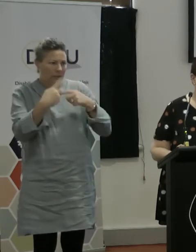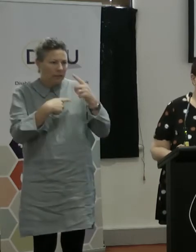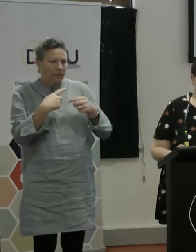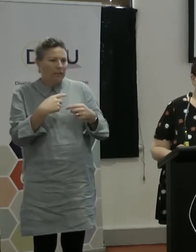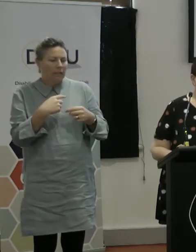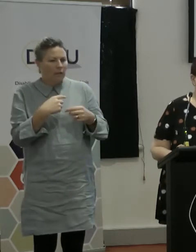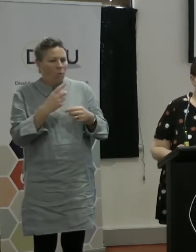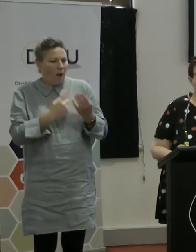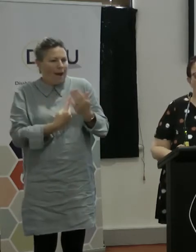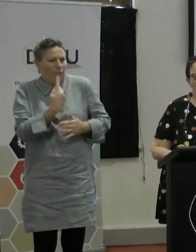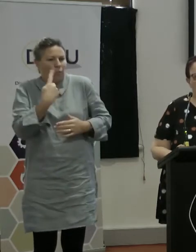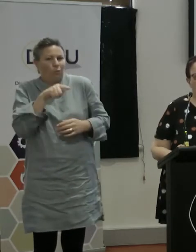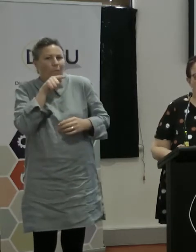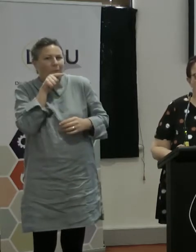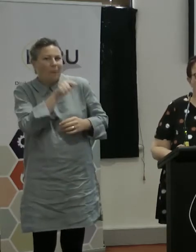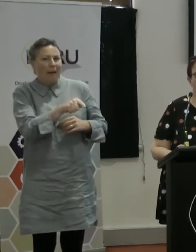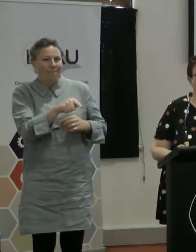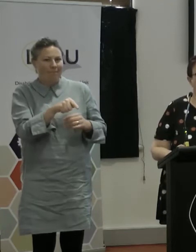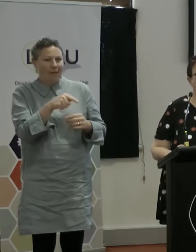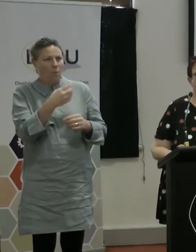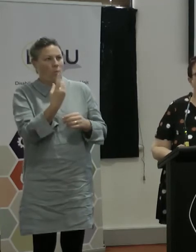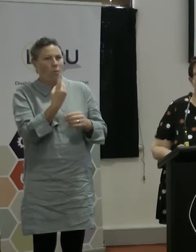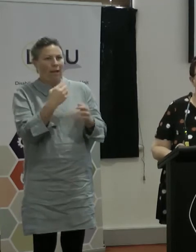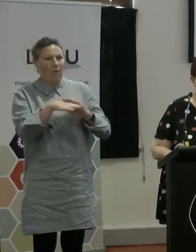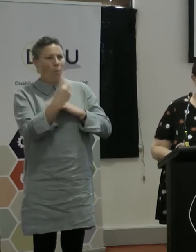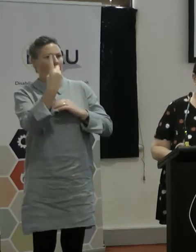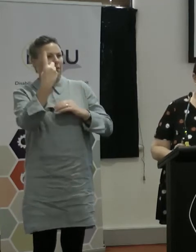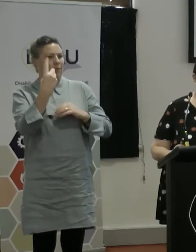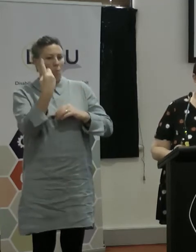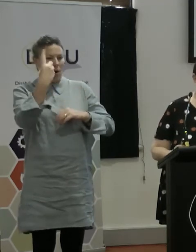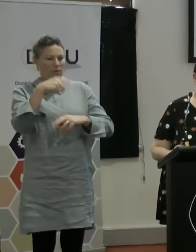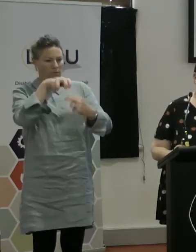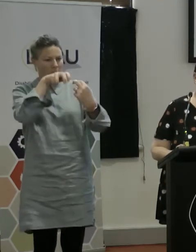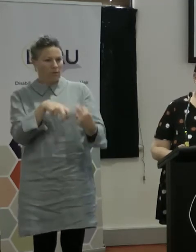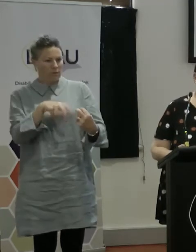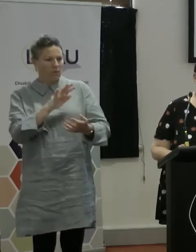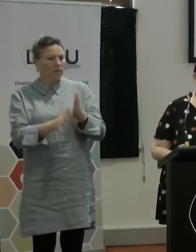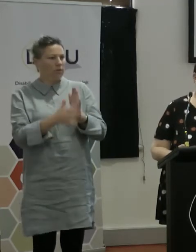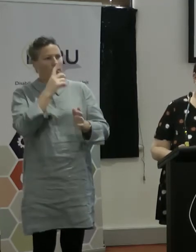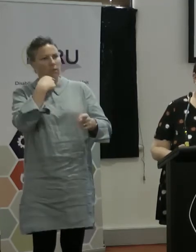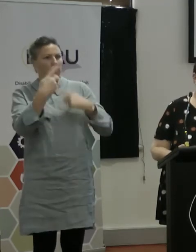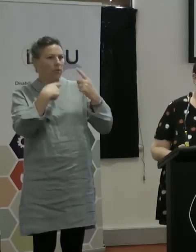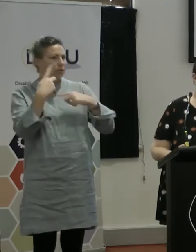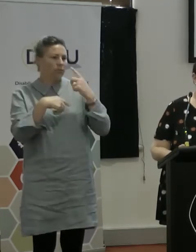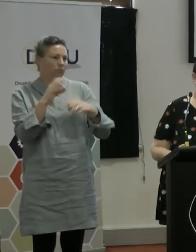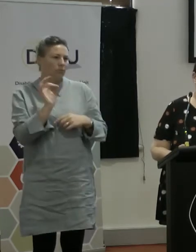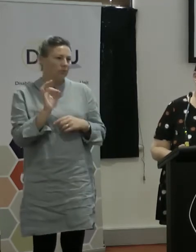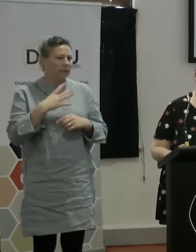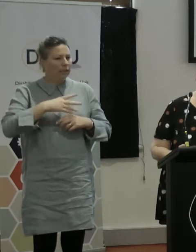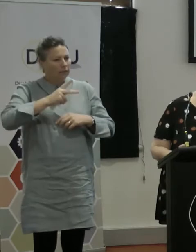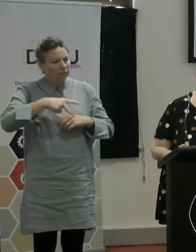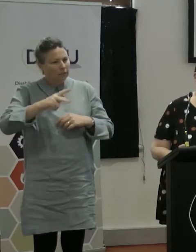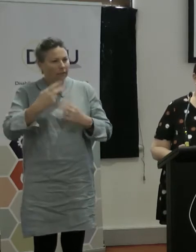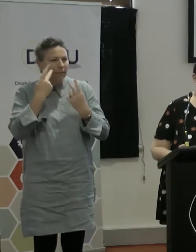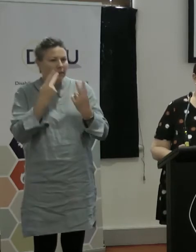So, and what we need to know as advocates, and certainly as children and young people with disability and People